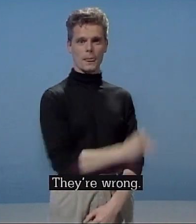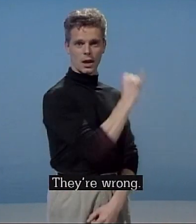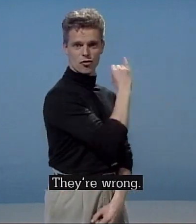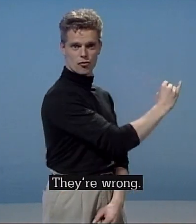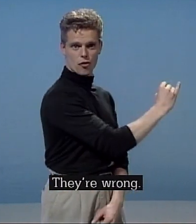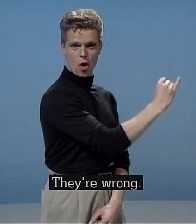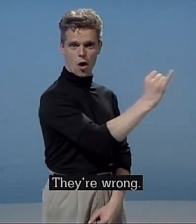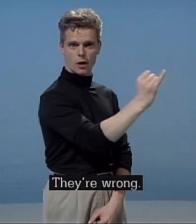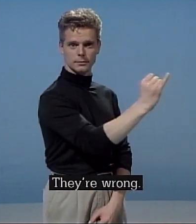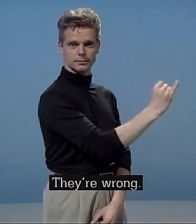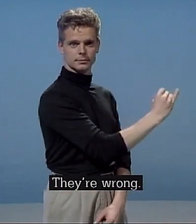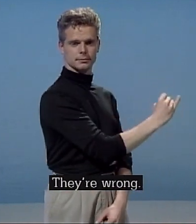They're wrong.